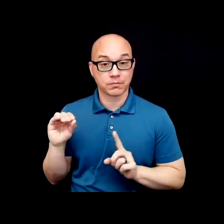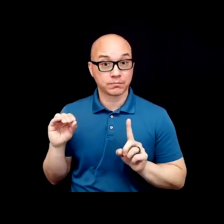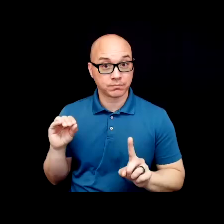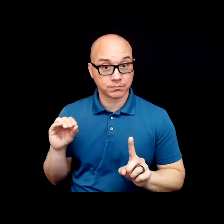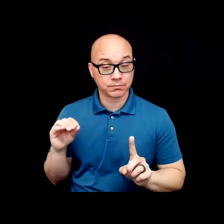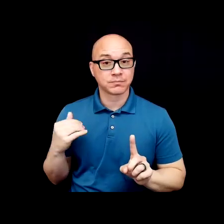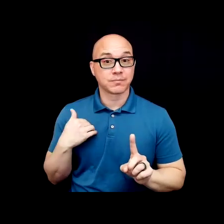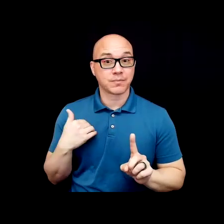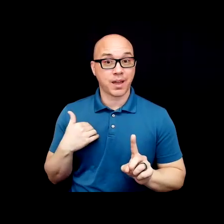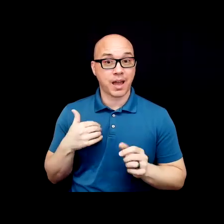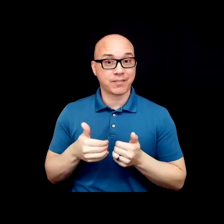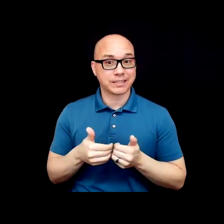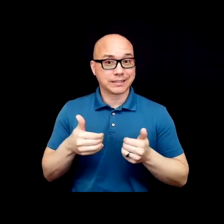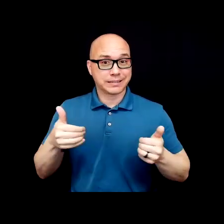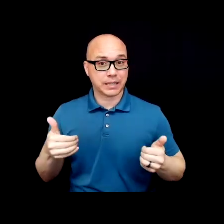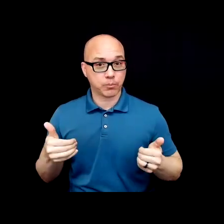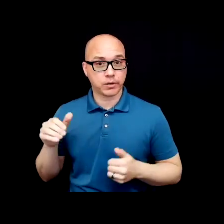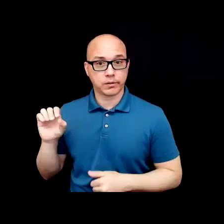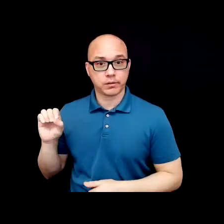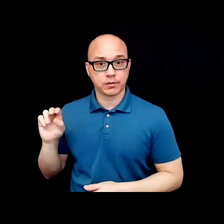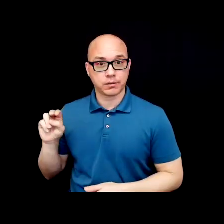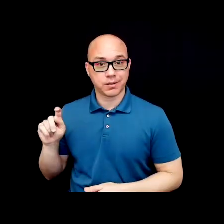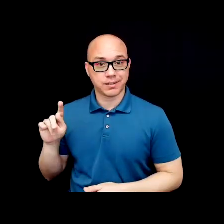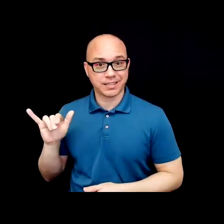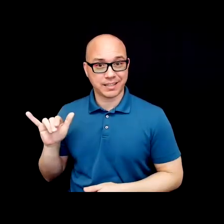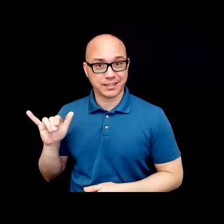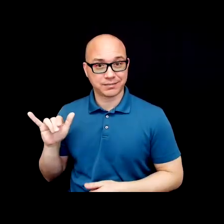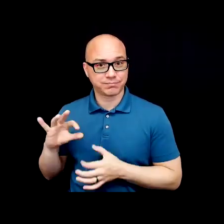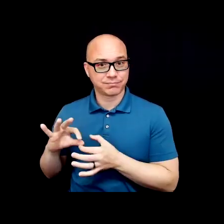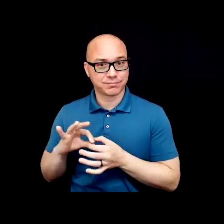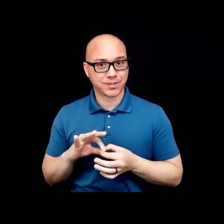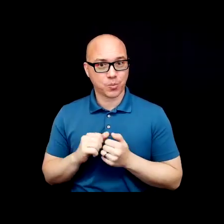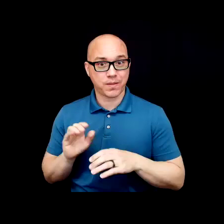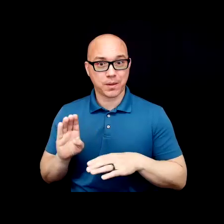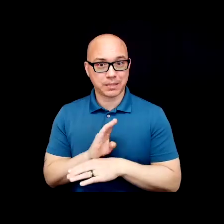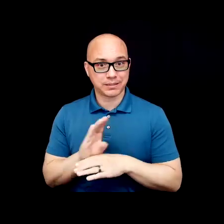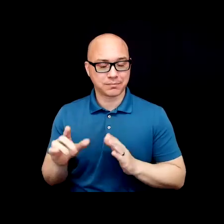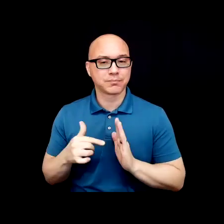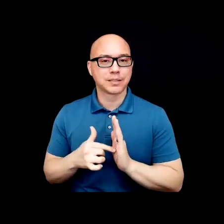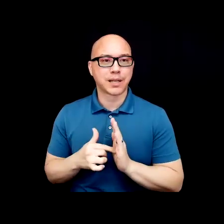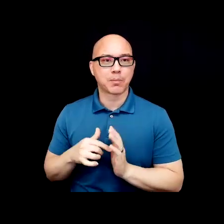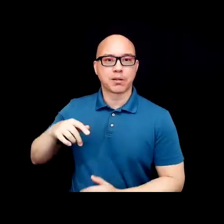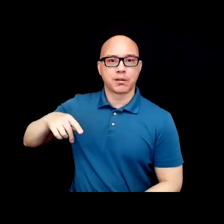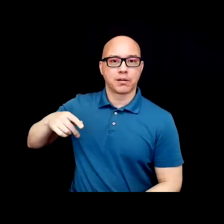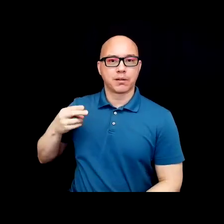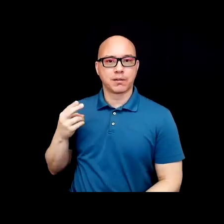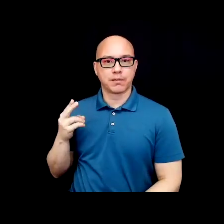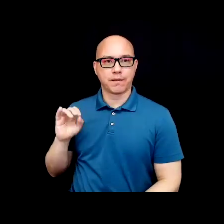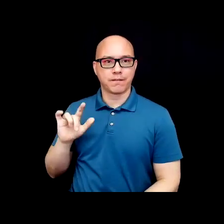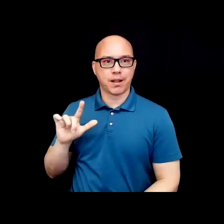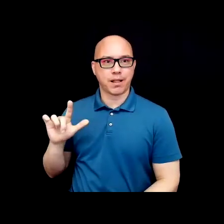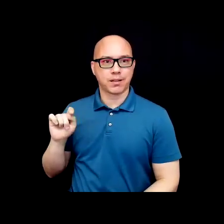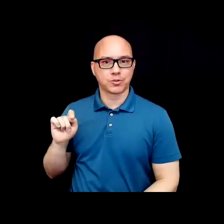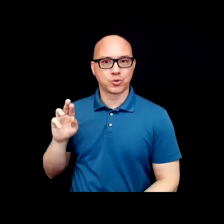entity for that business. It is Phil Truax practicing law as